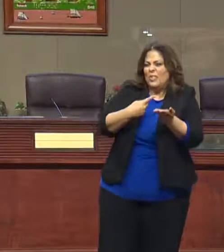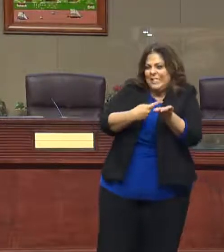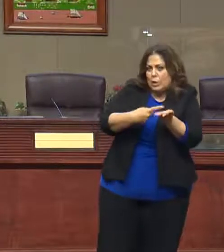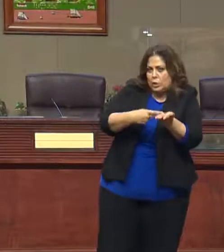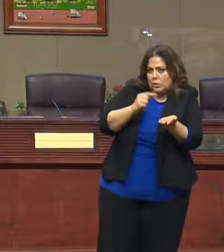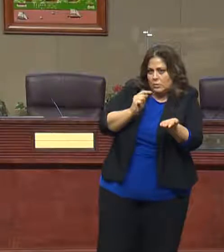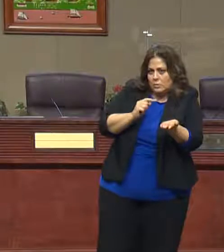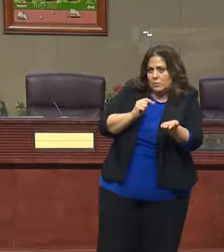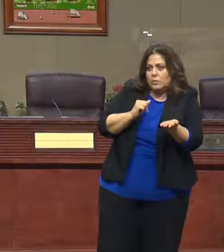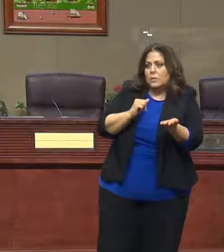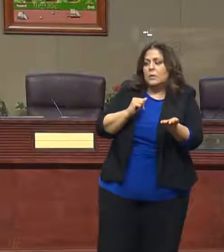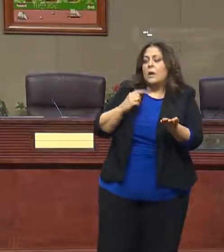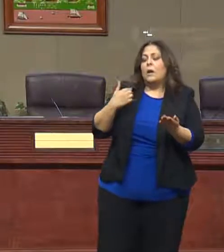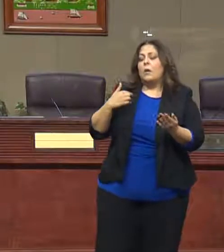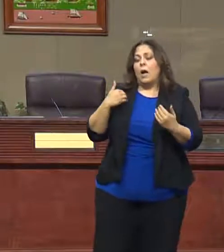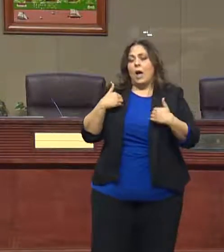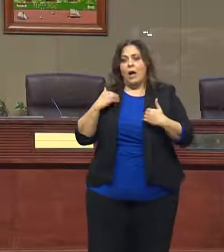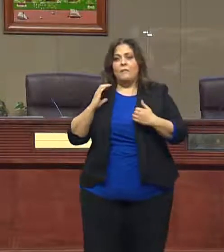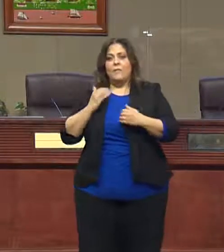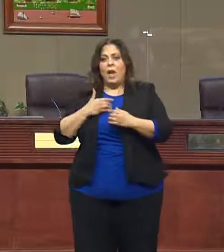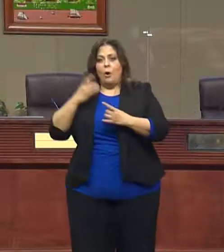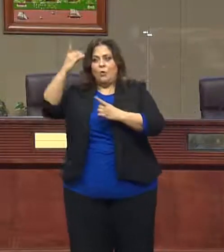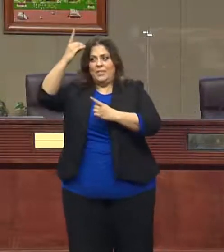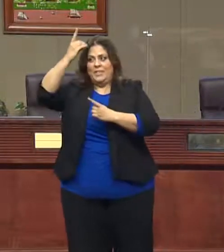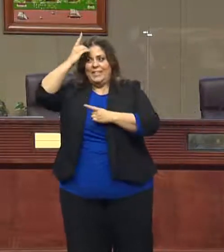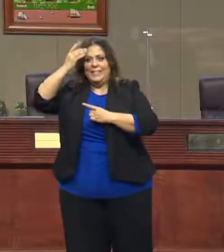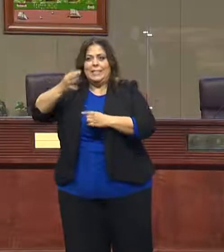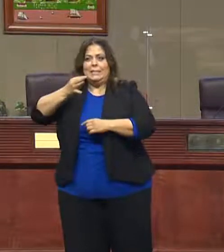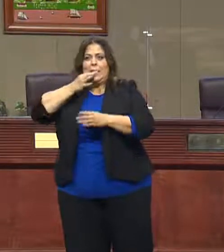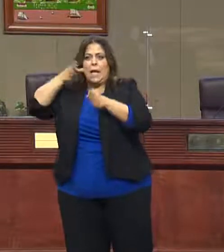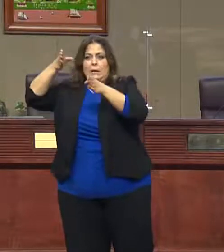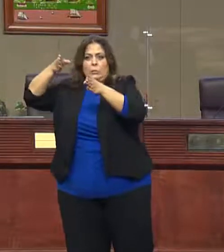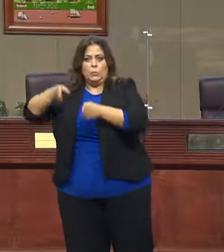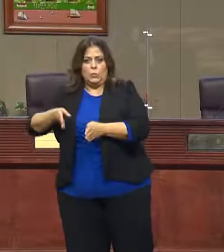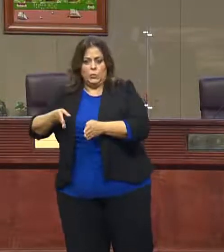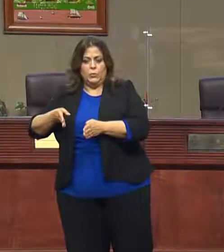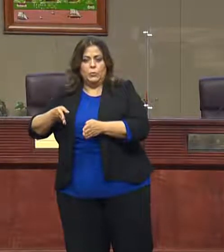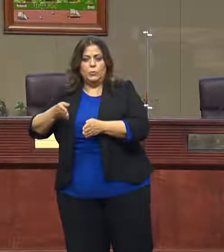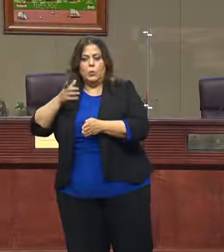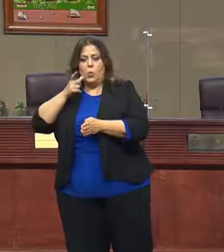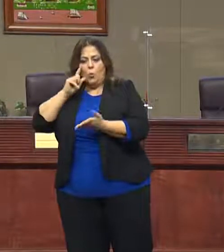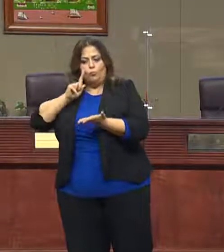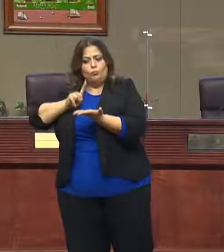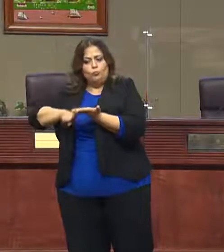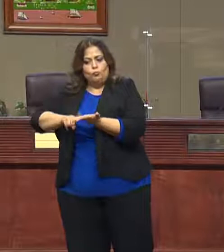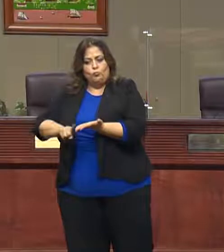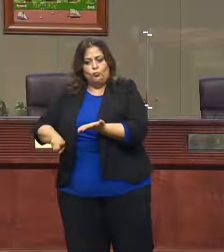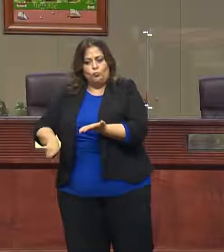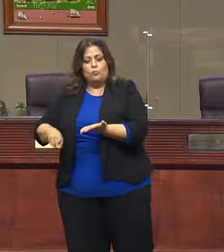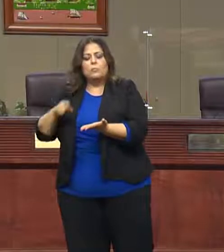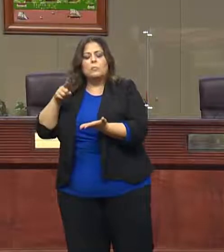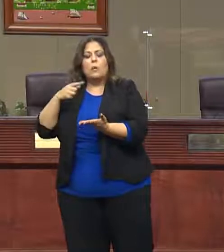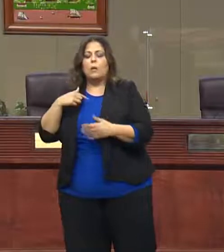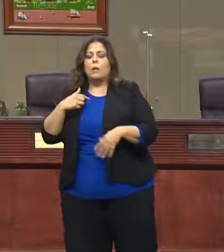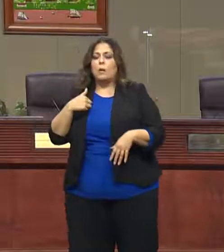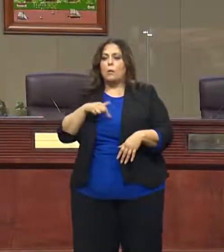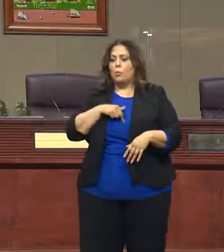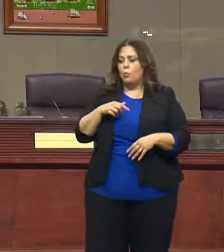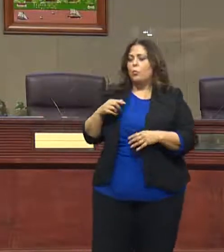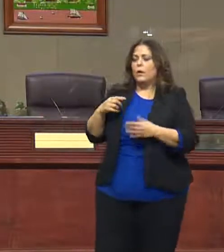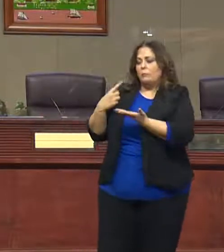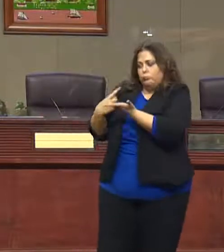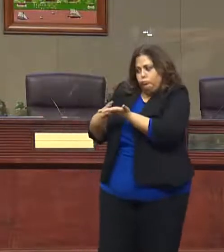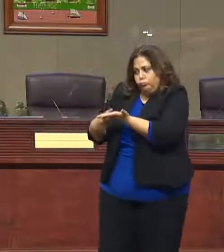our epidemiologists and experts here in the area who have done research. We've continued to work with our